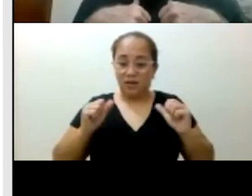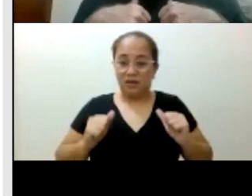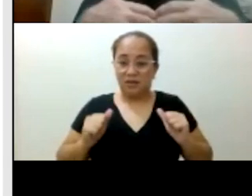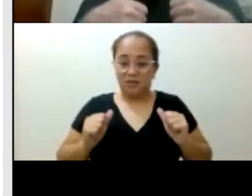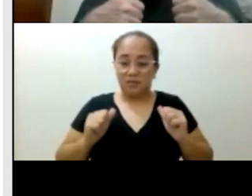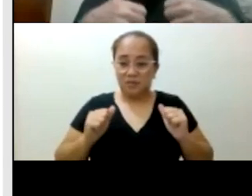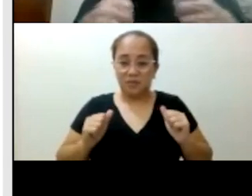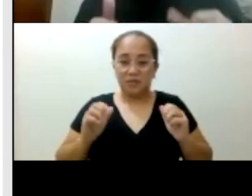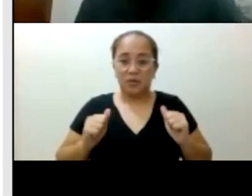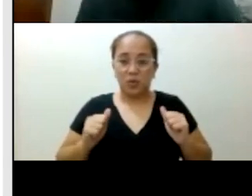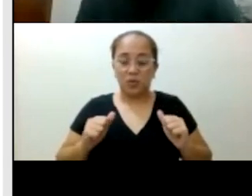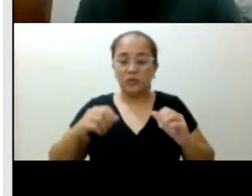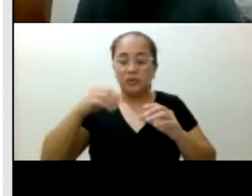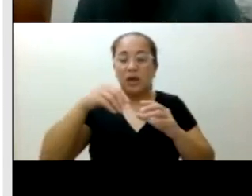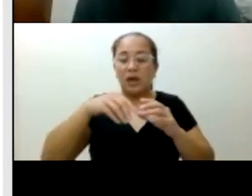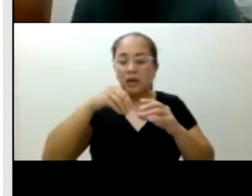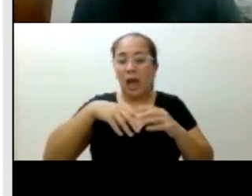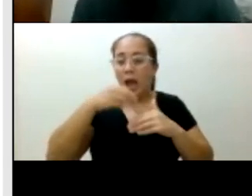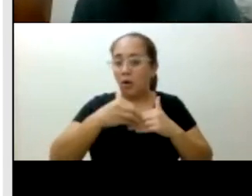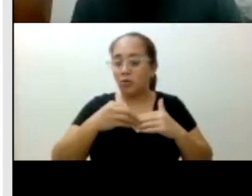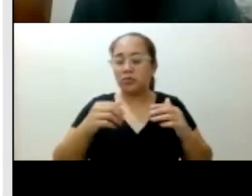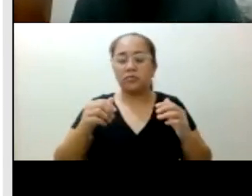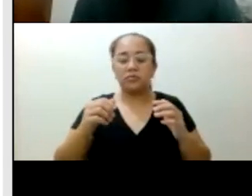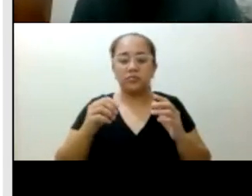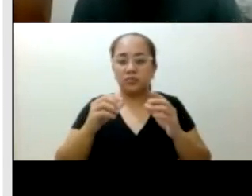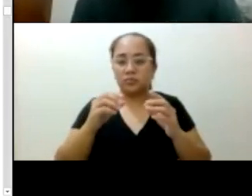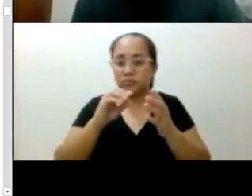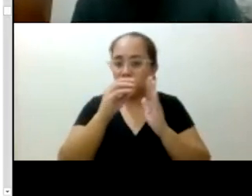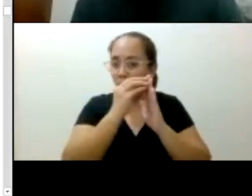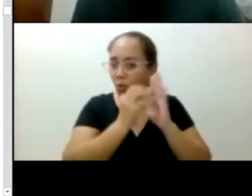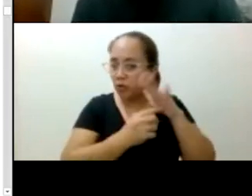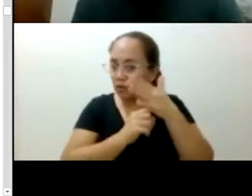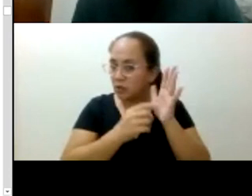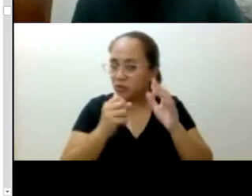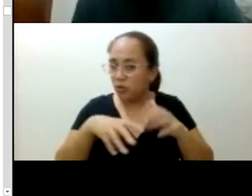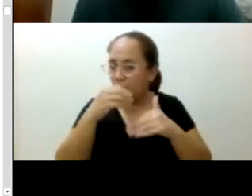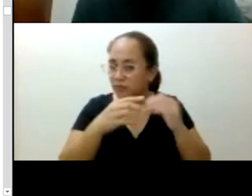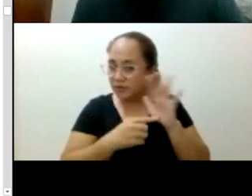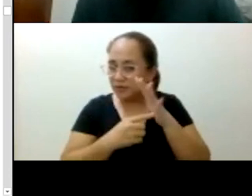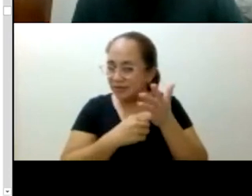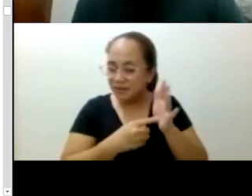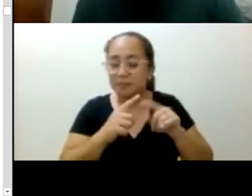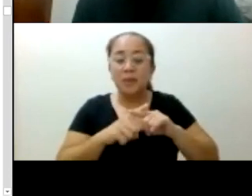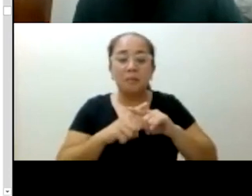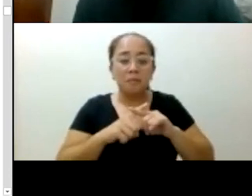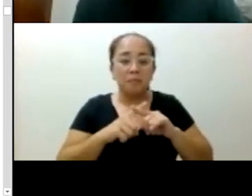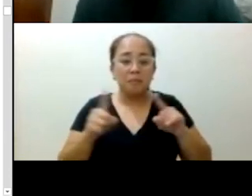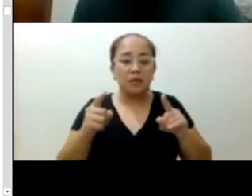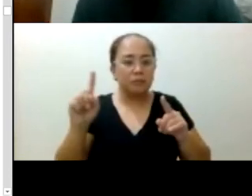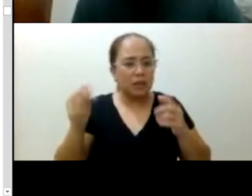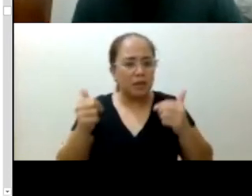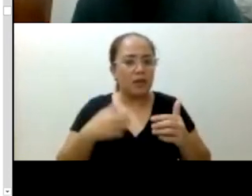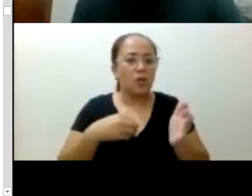even inward orientation. You can't tell from the picture. So it should be warm, eraser,